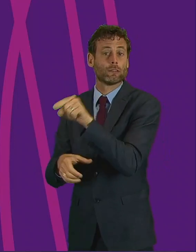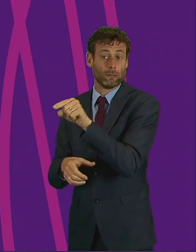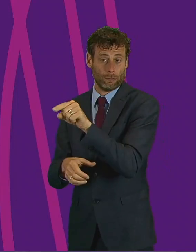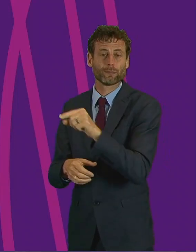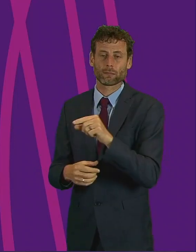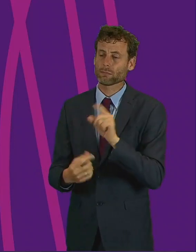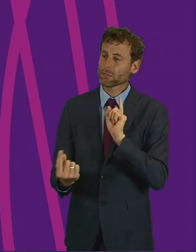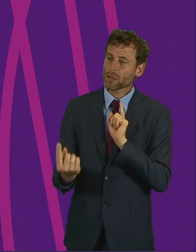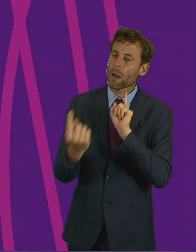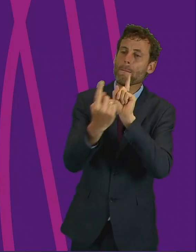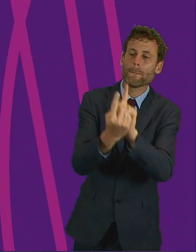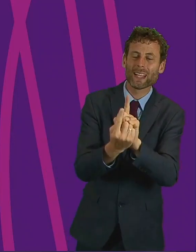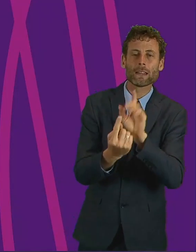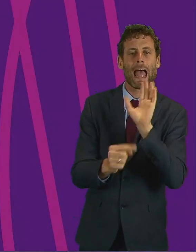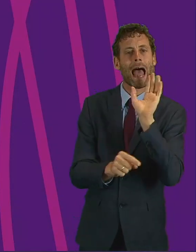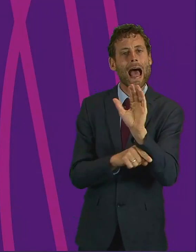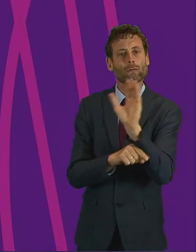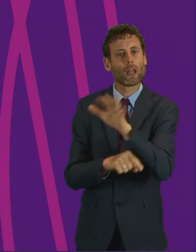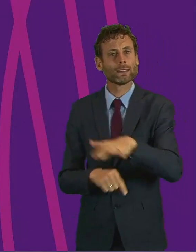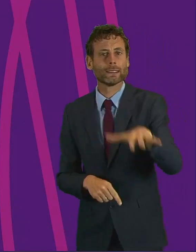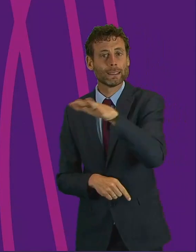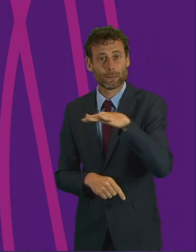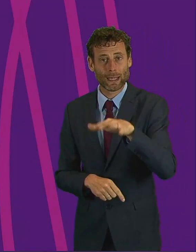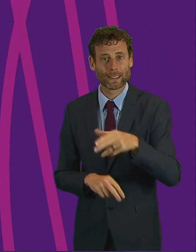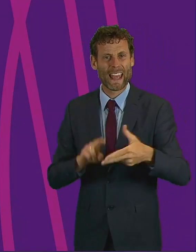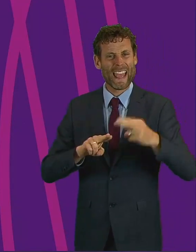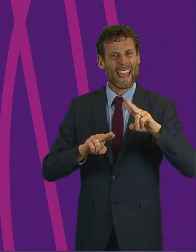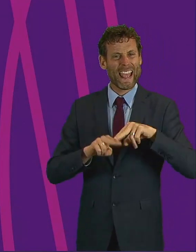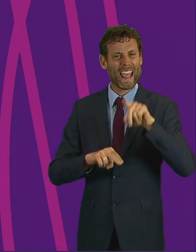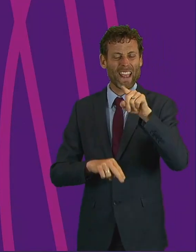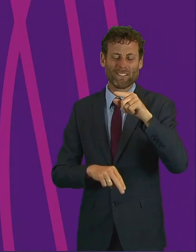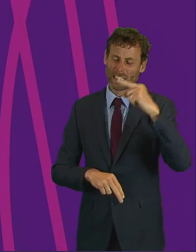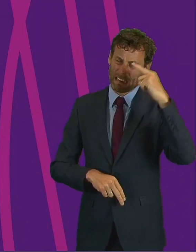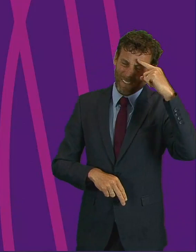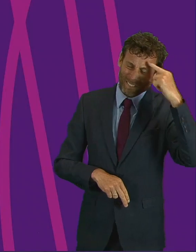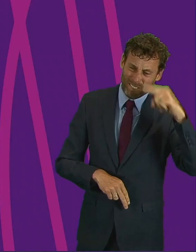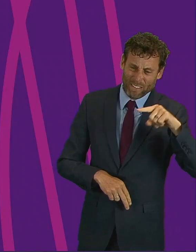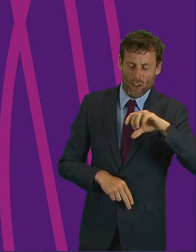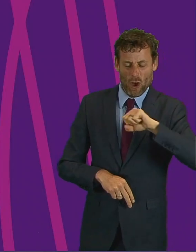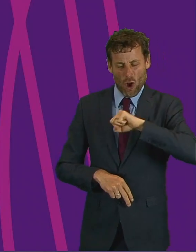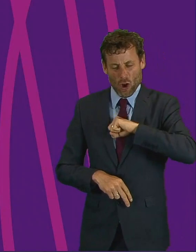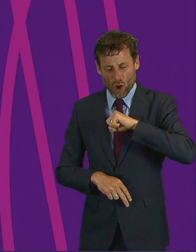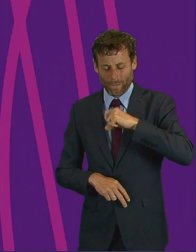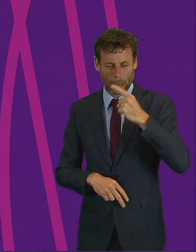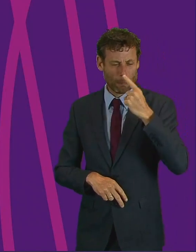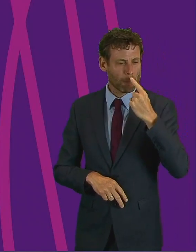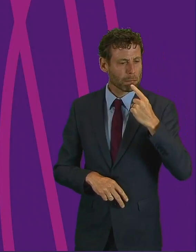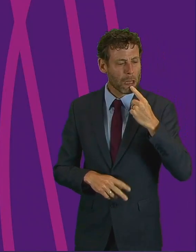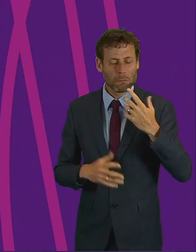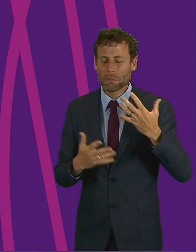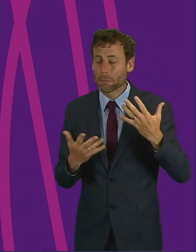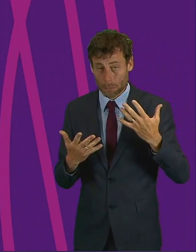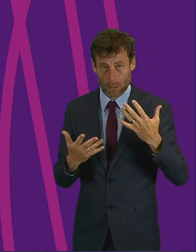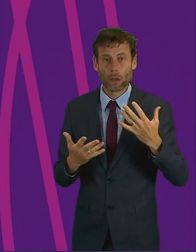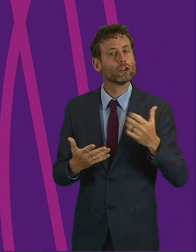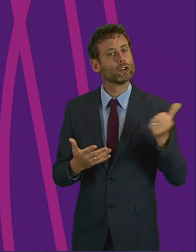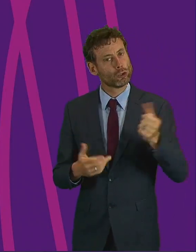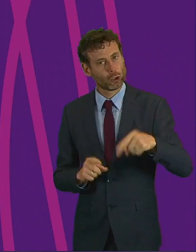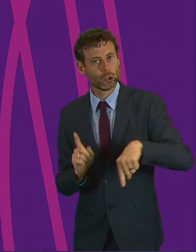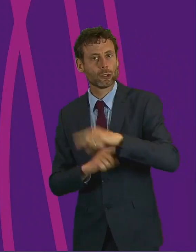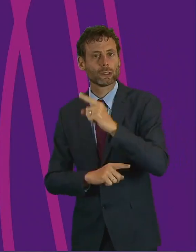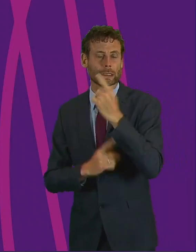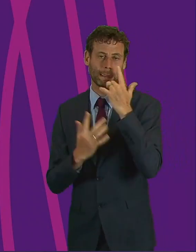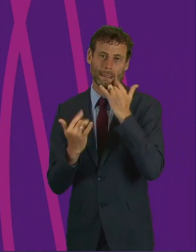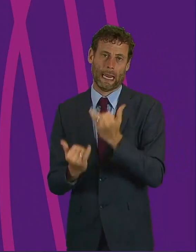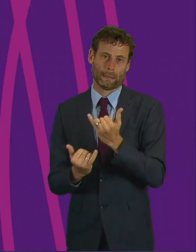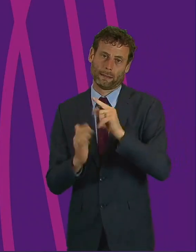if we have symptoms of COVID-19, we should get tested and follow the advice on self-isolation. And above all else, Presiding Officer, we should all remember that